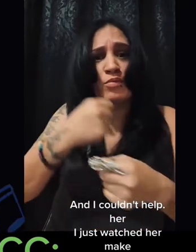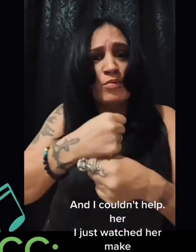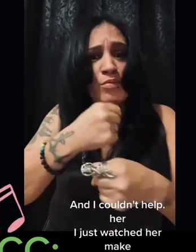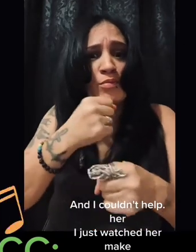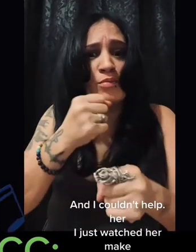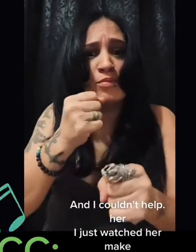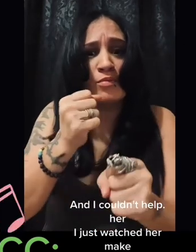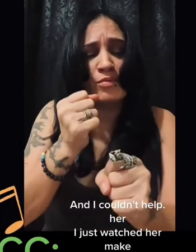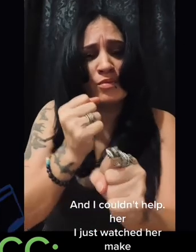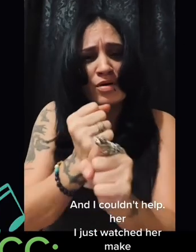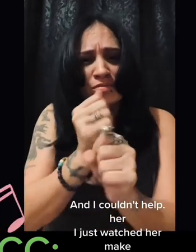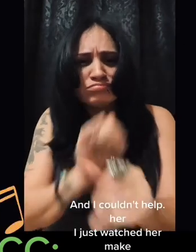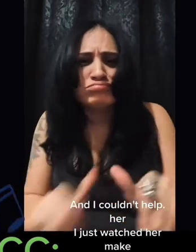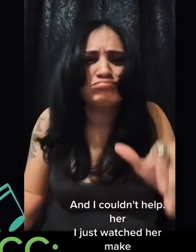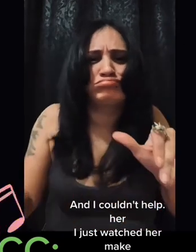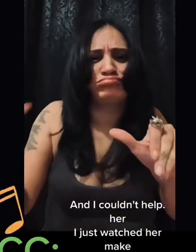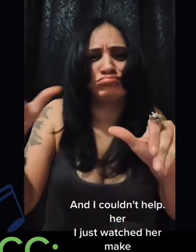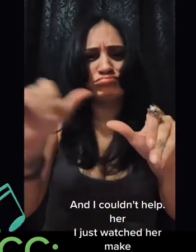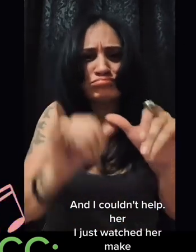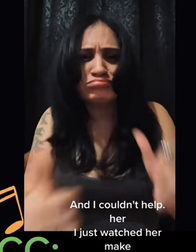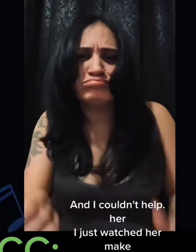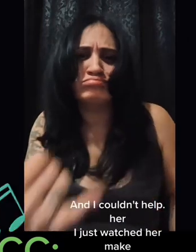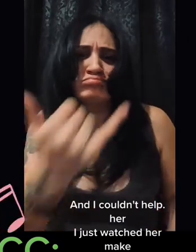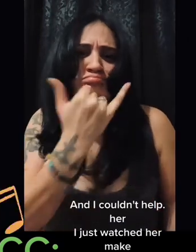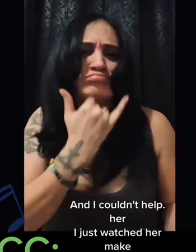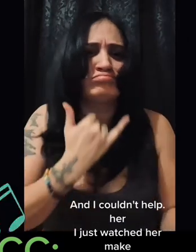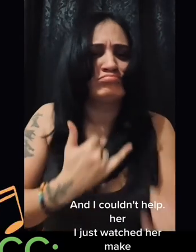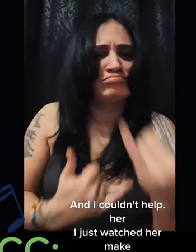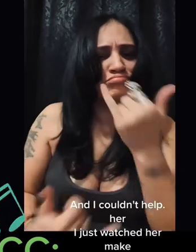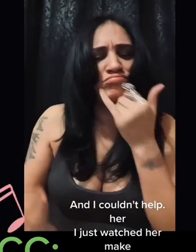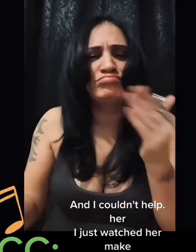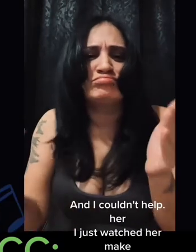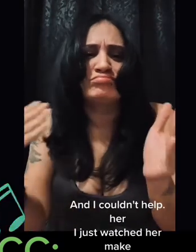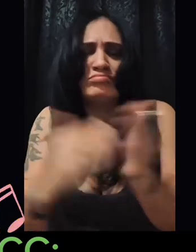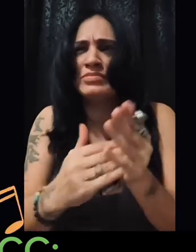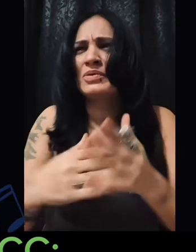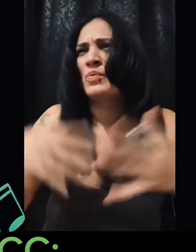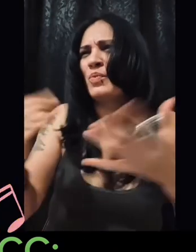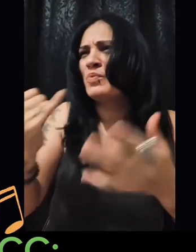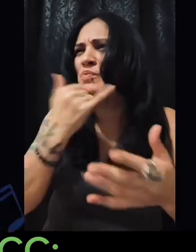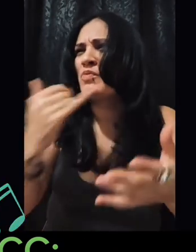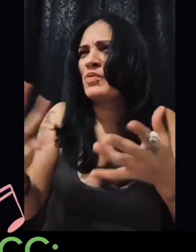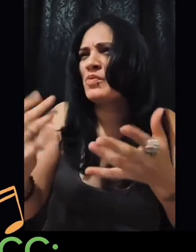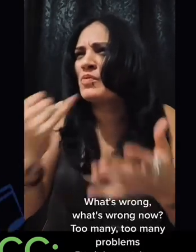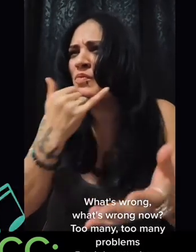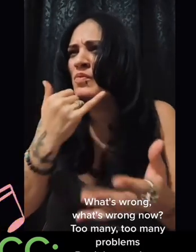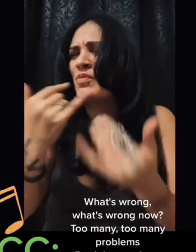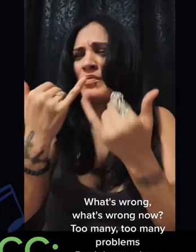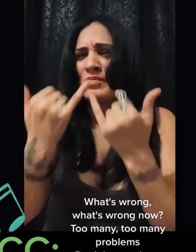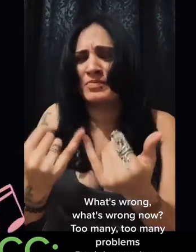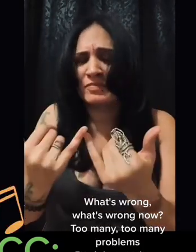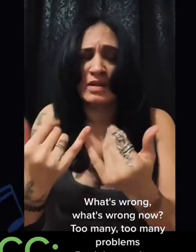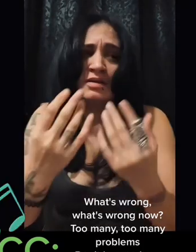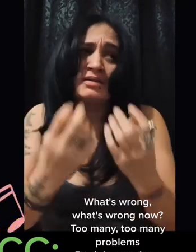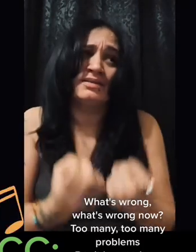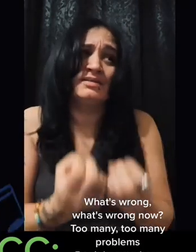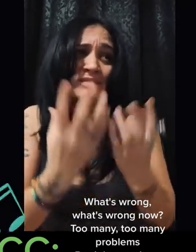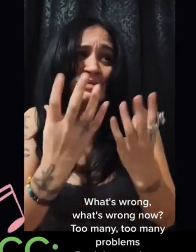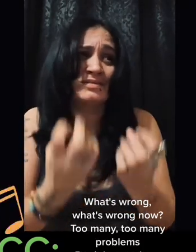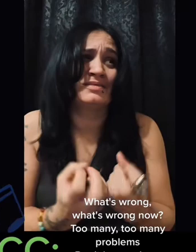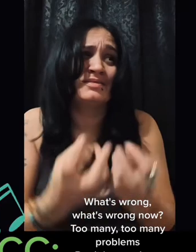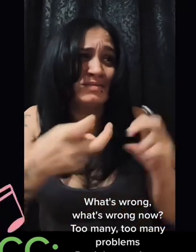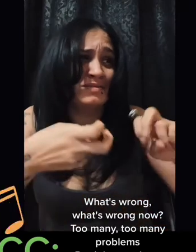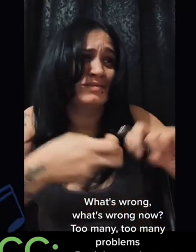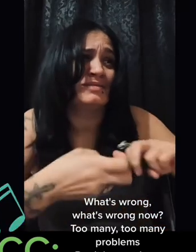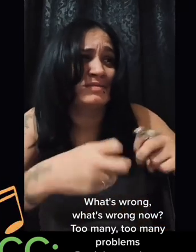her make the same mistakes again What's wrong, what's wrong now? Too